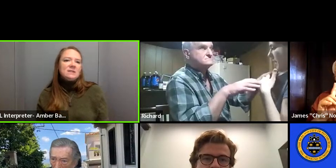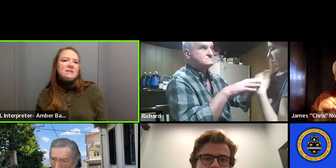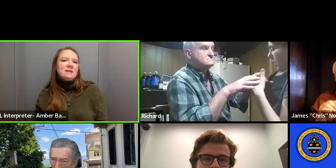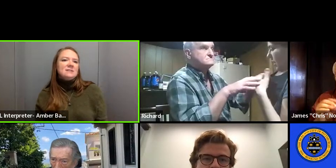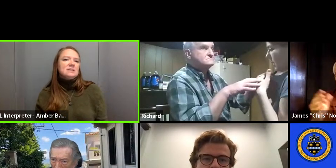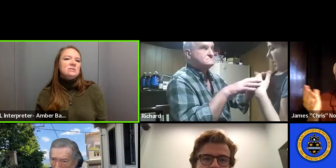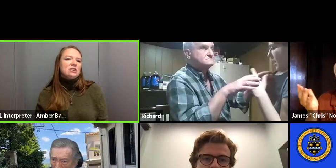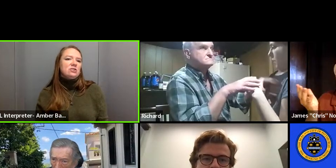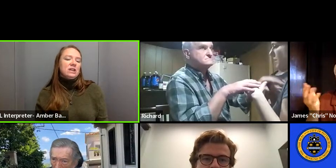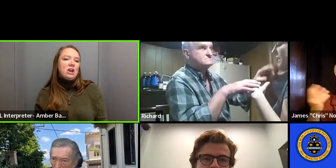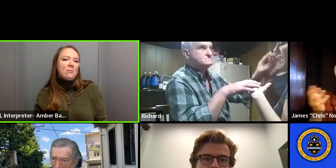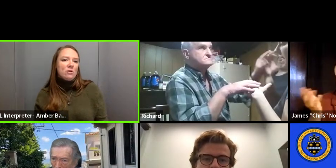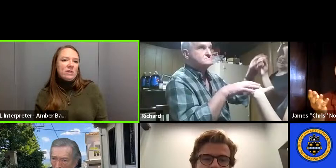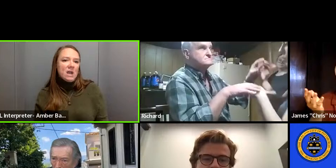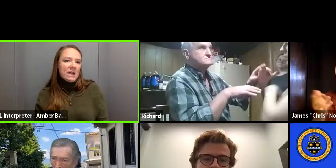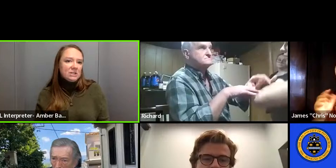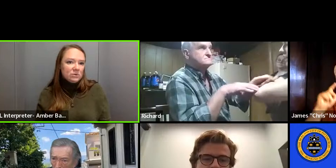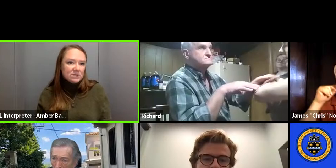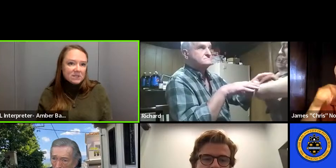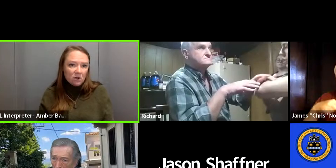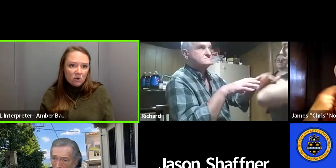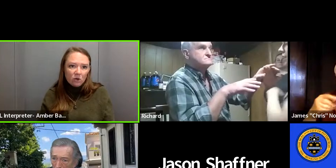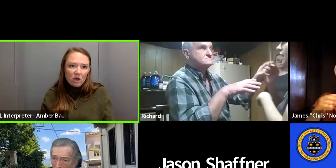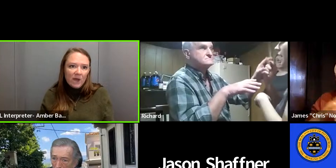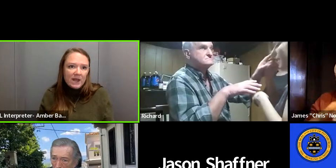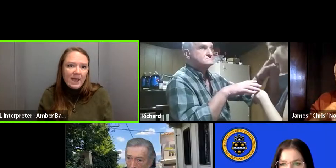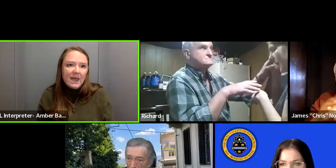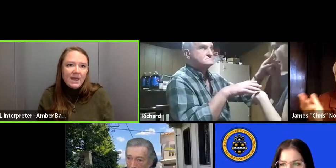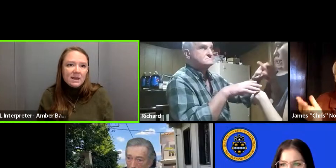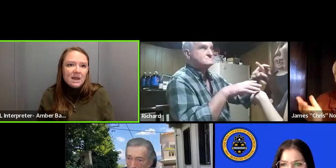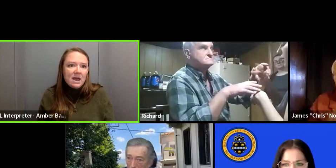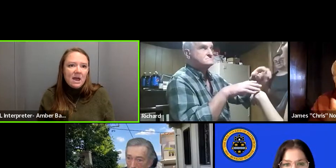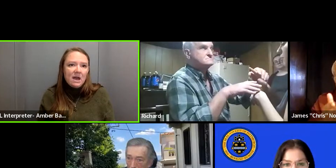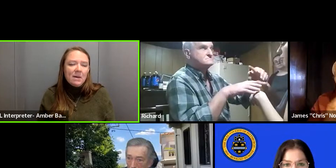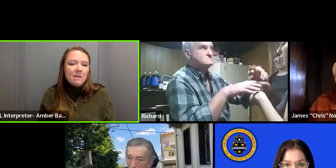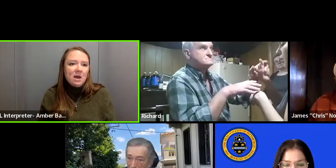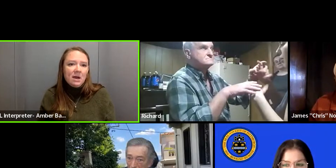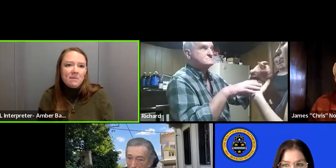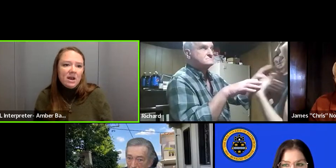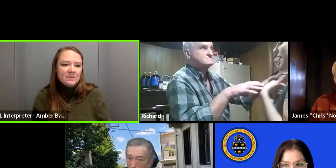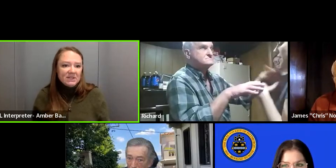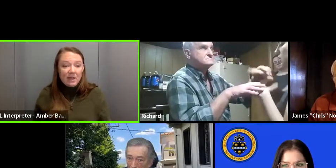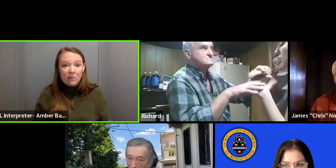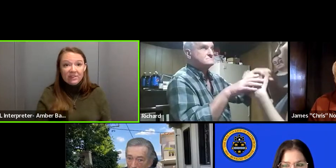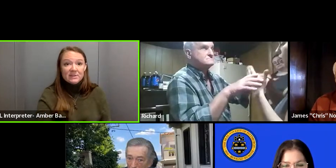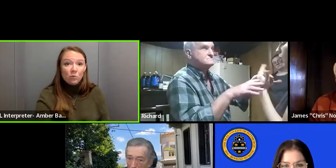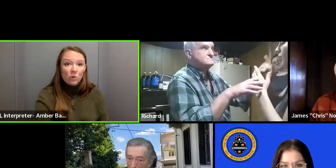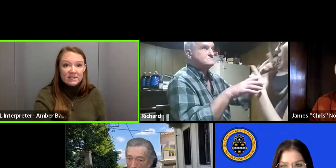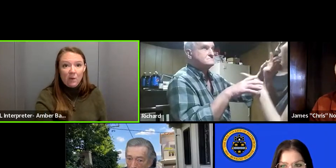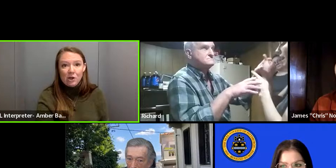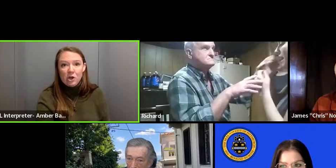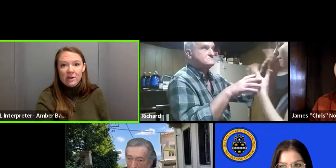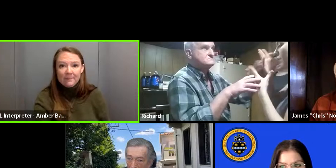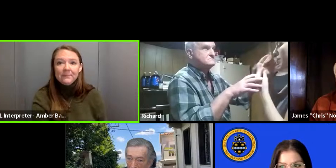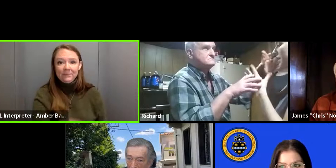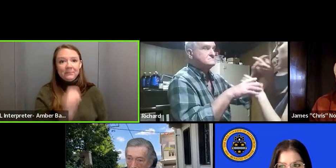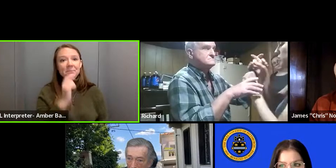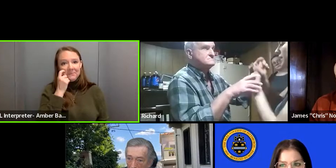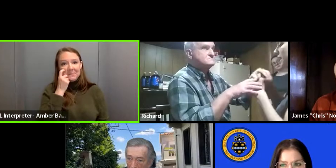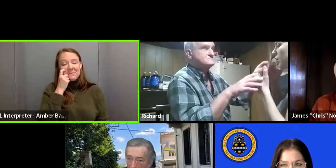to speak to this. You certainly know more than I do, so go right ahead. I'm not up to date with what's going